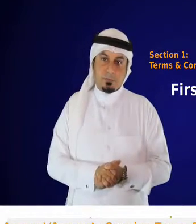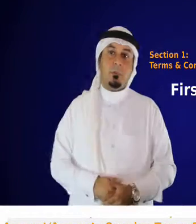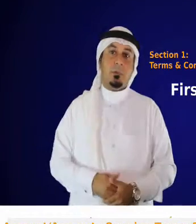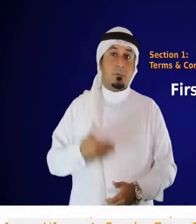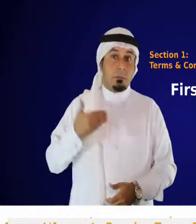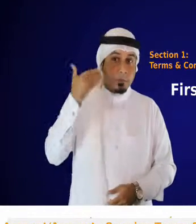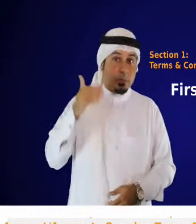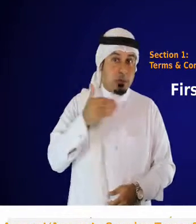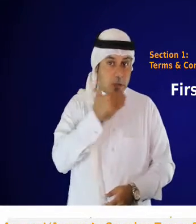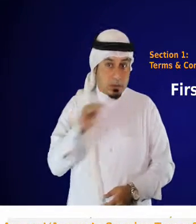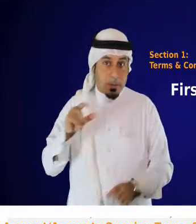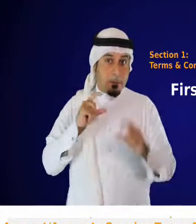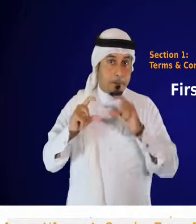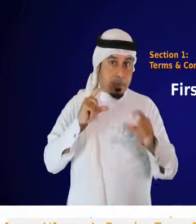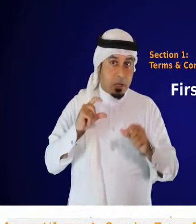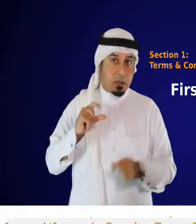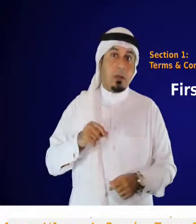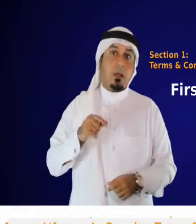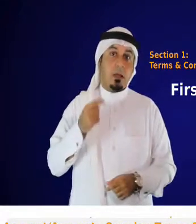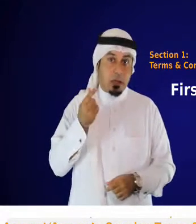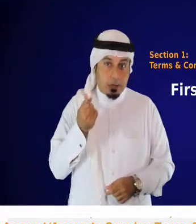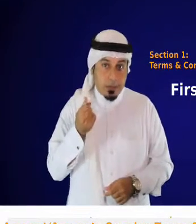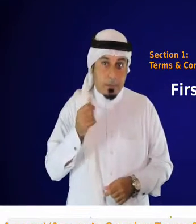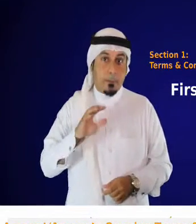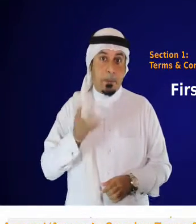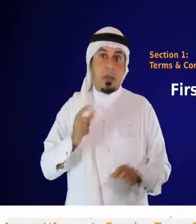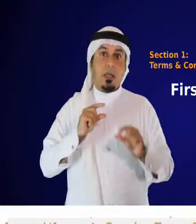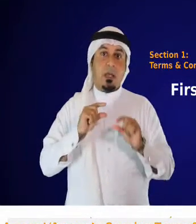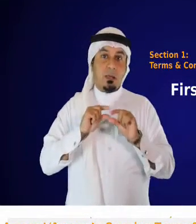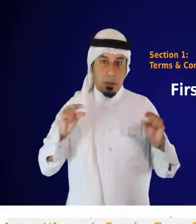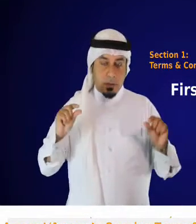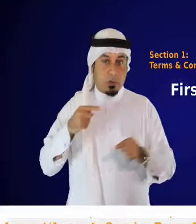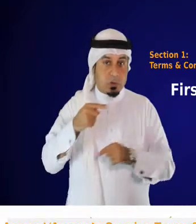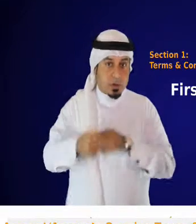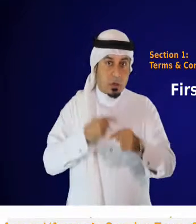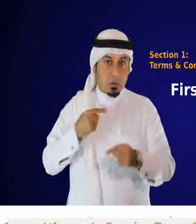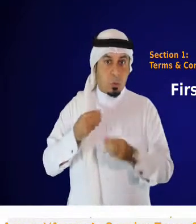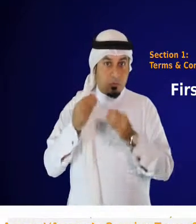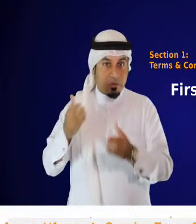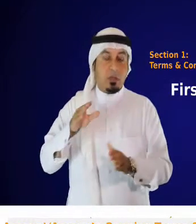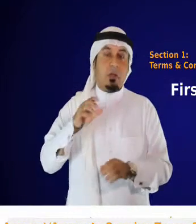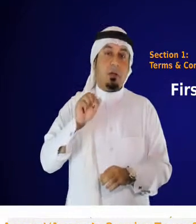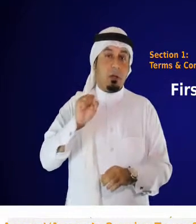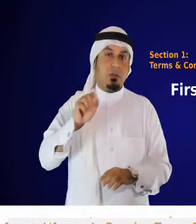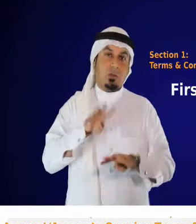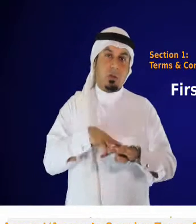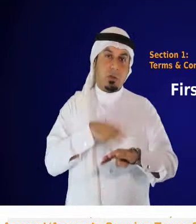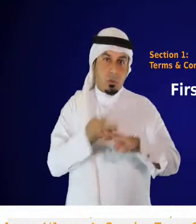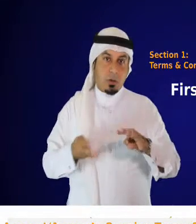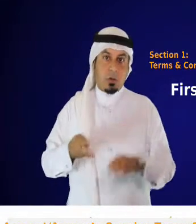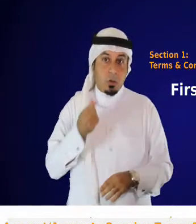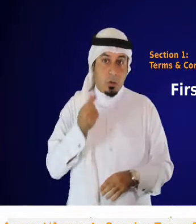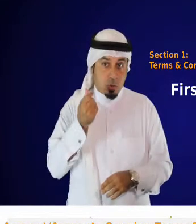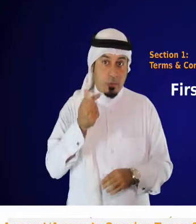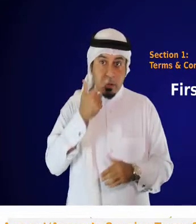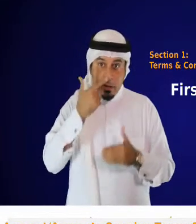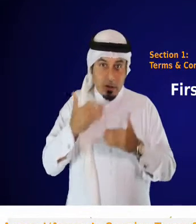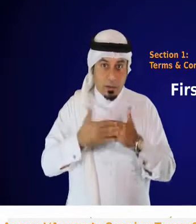The bank will levy current account service charge as per service charge schedule, subject to variation from time to time, and the bank